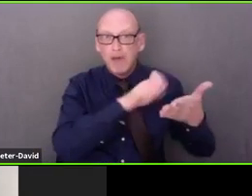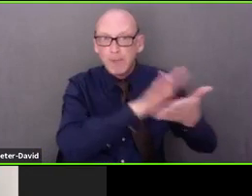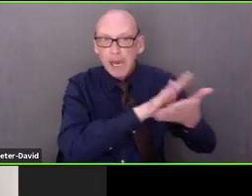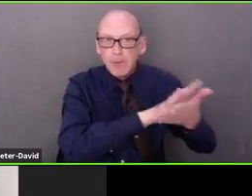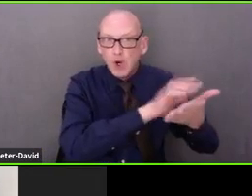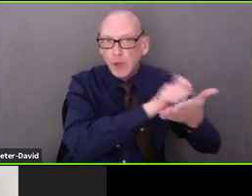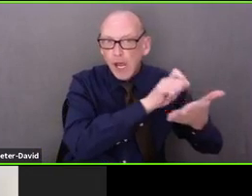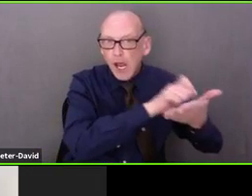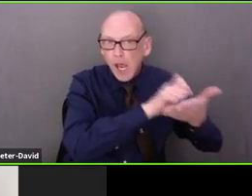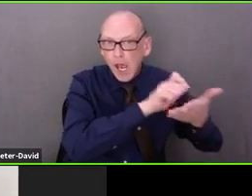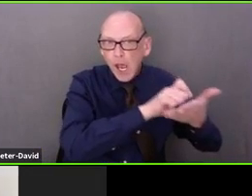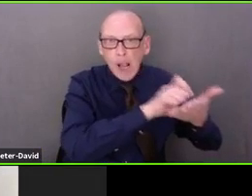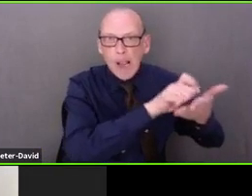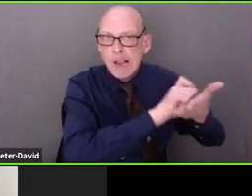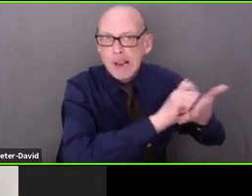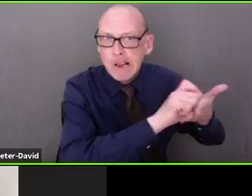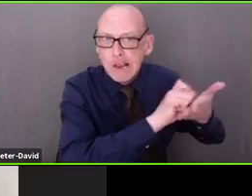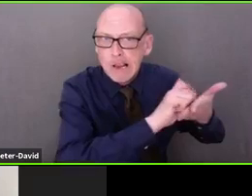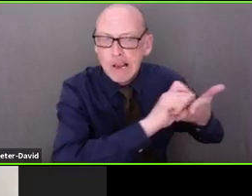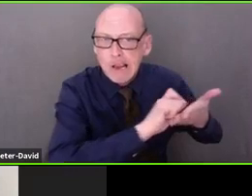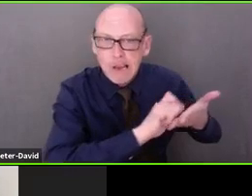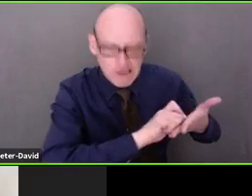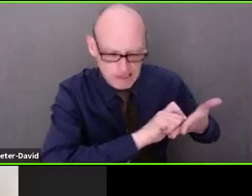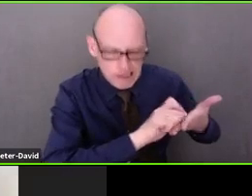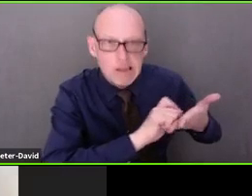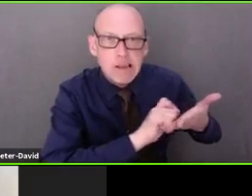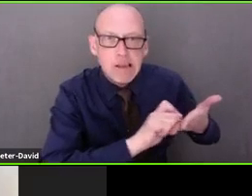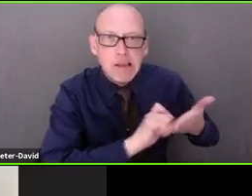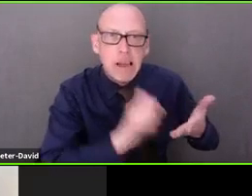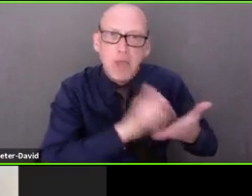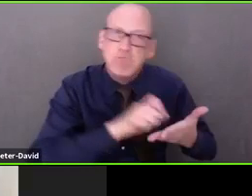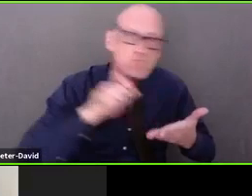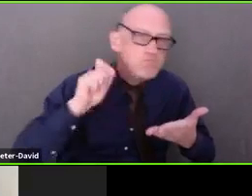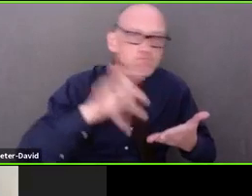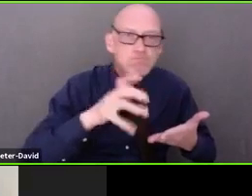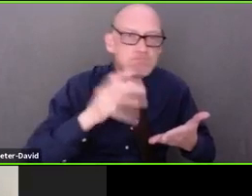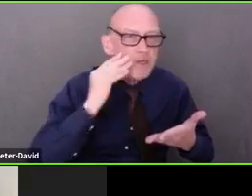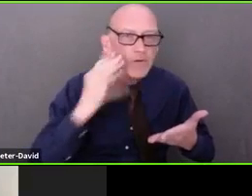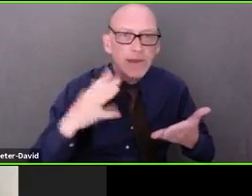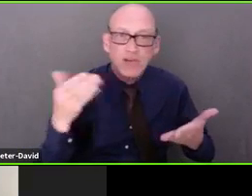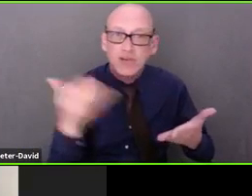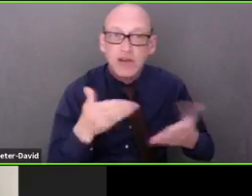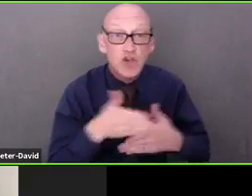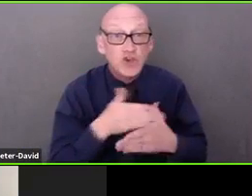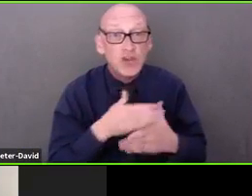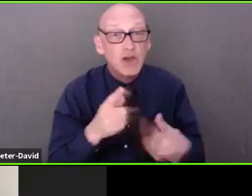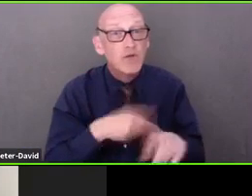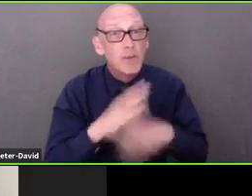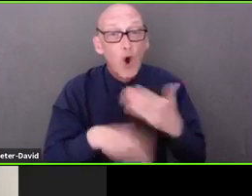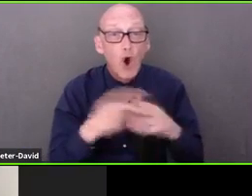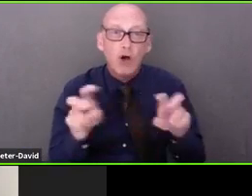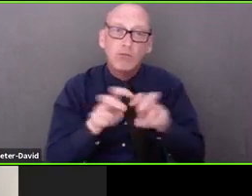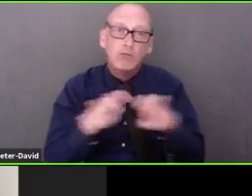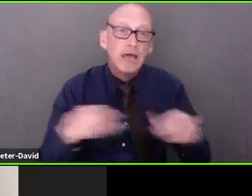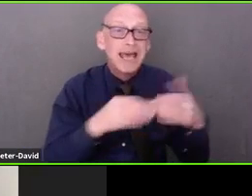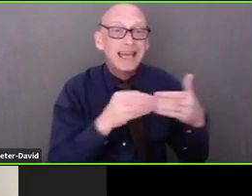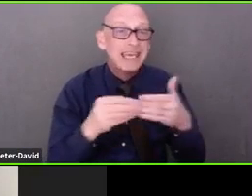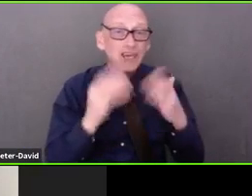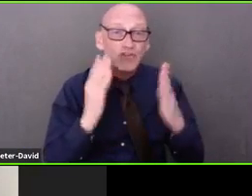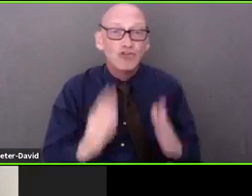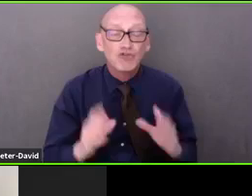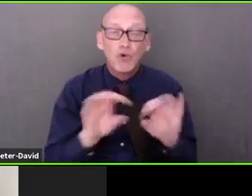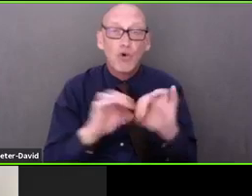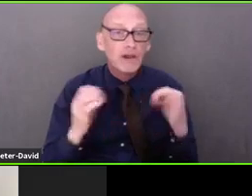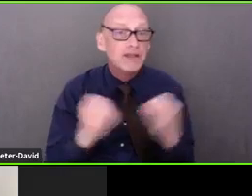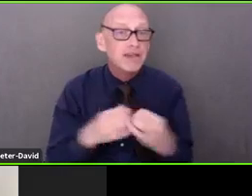a ton of notes. There's some really rich information that's being shared here by these leaders of organizations that are doing